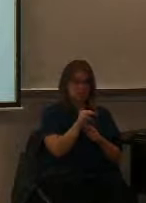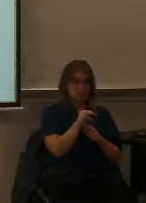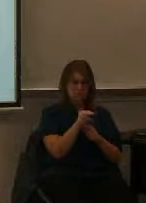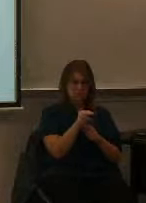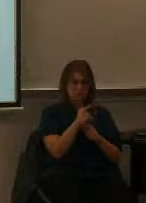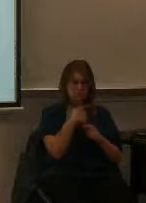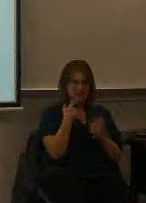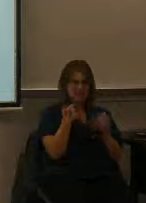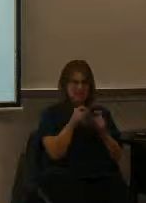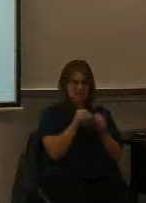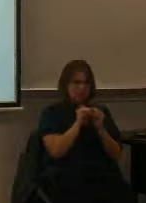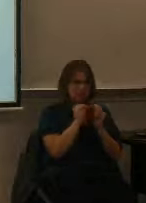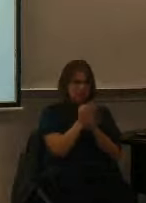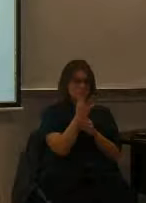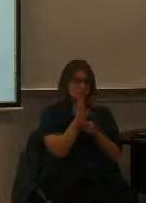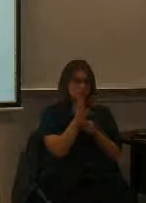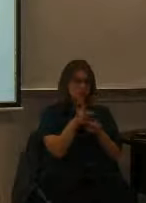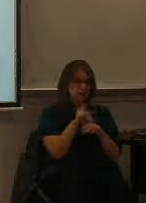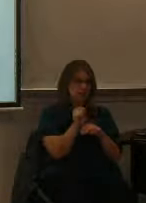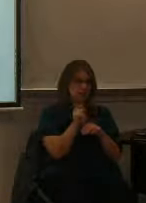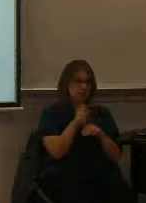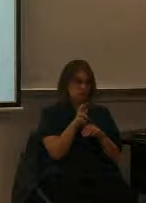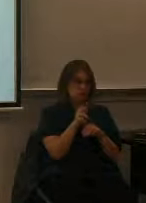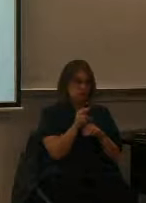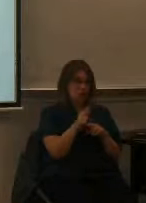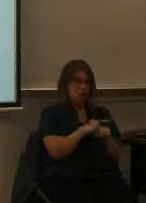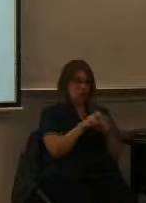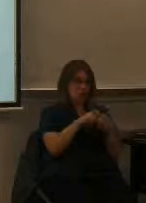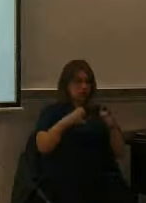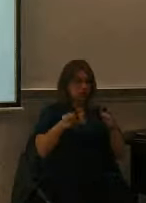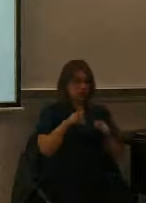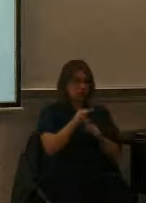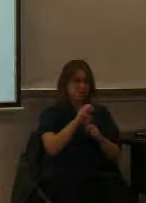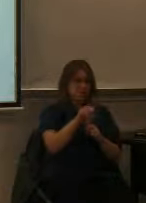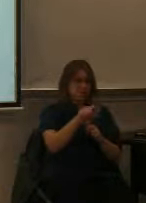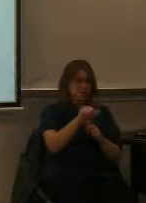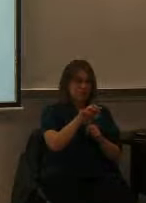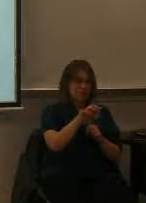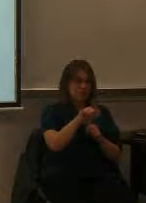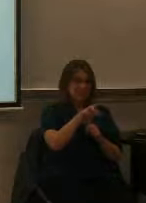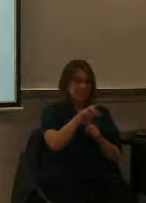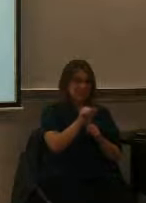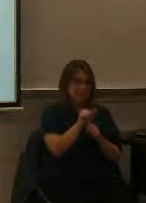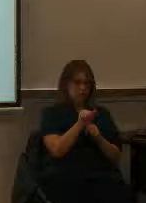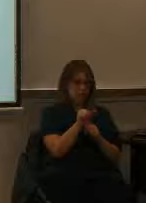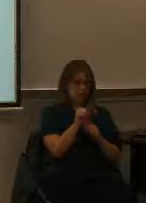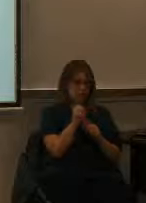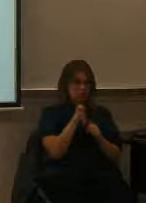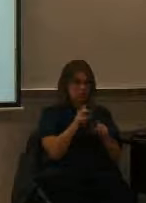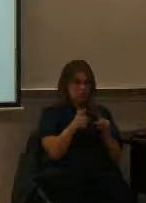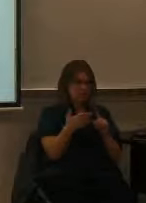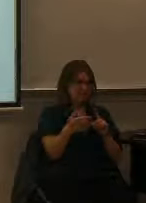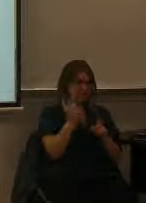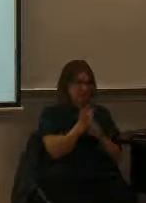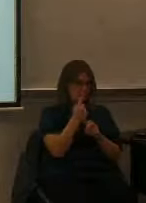big spines on it, or long chains of Melisira, or things that are difficult for organisms of that size to